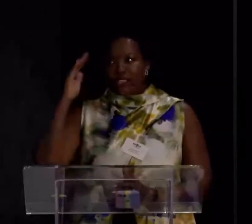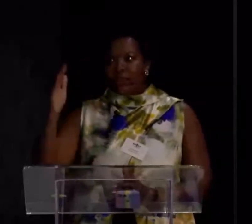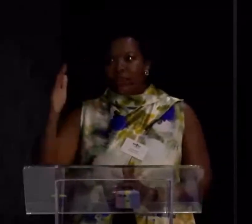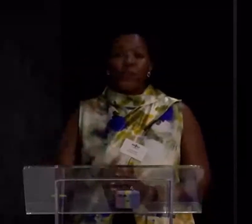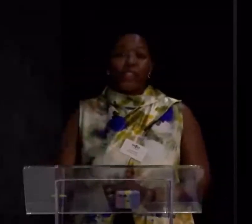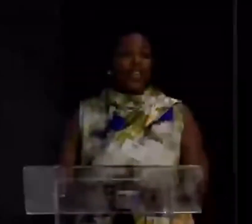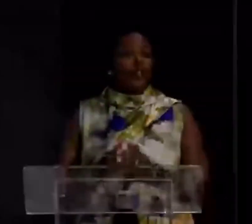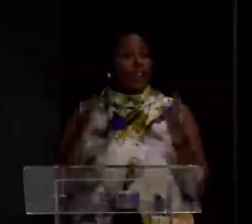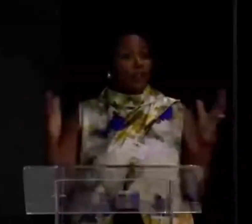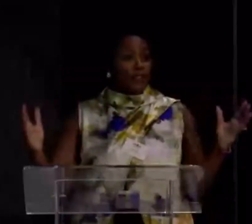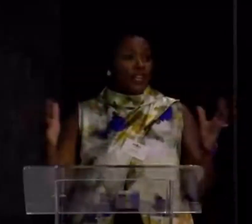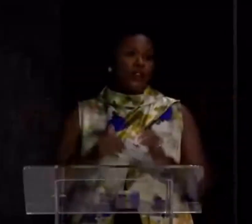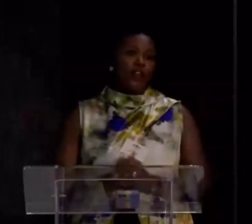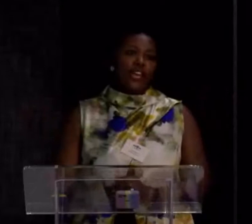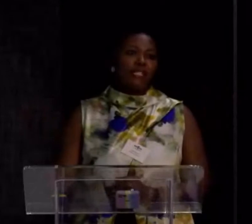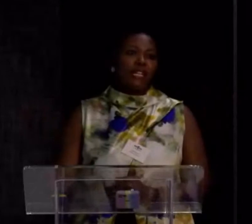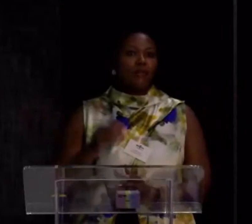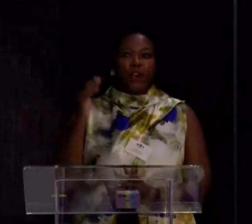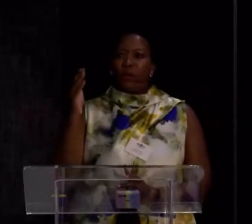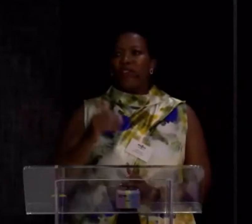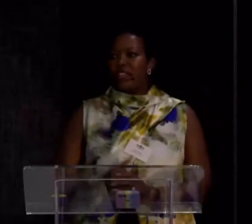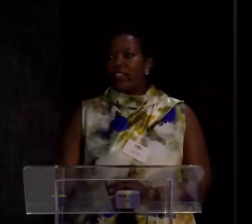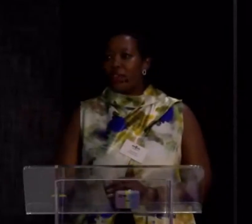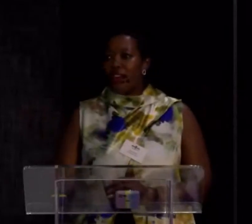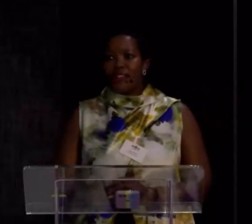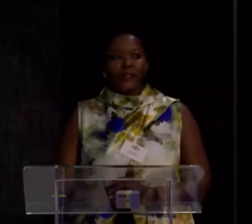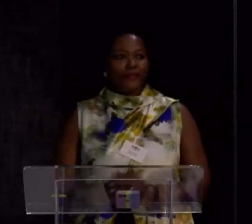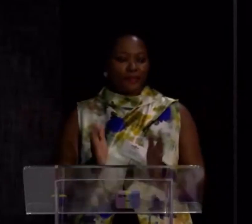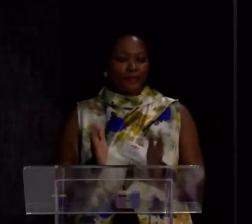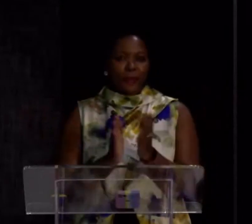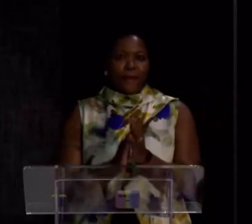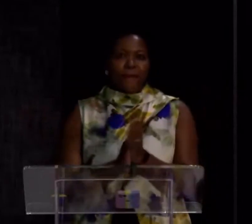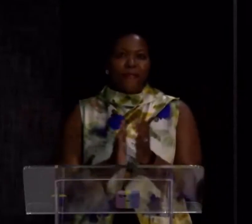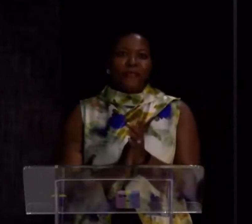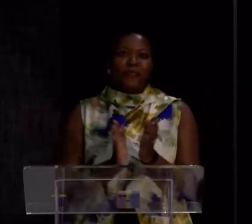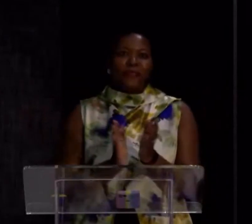really salute you and thank you. And for the rest of the IRMSA team, we really thank you guys.